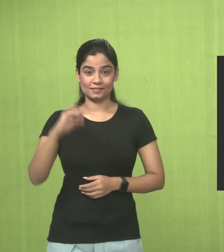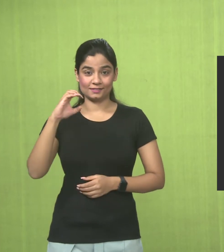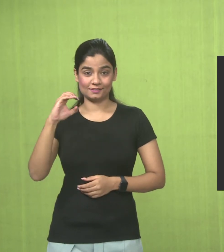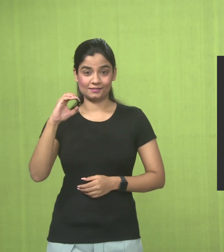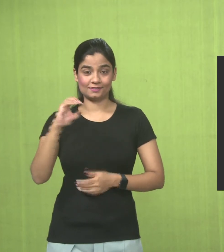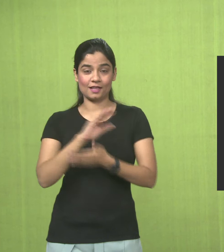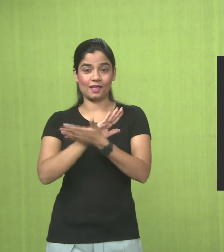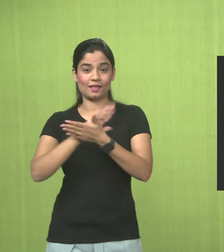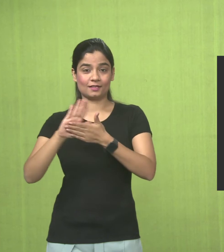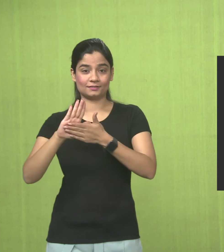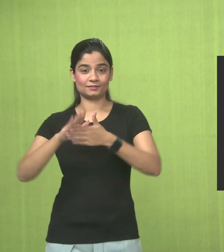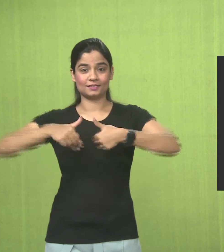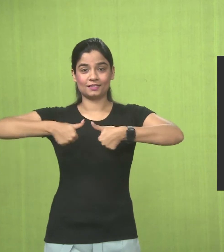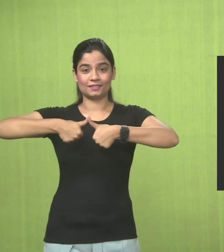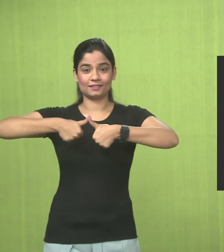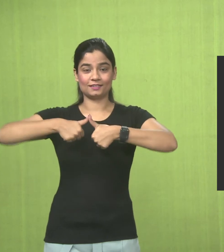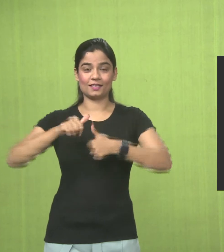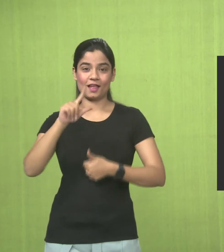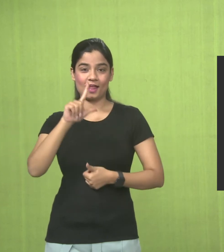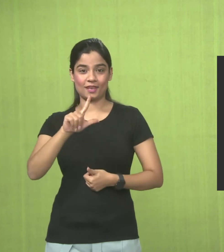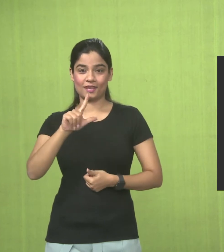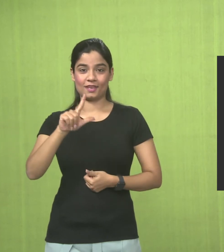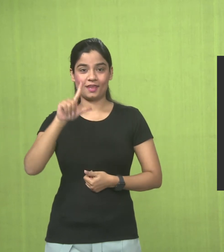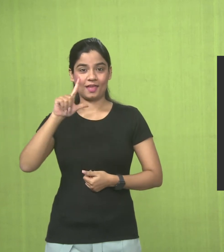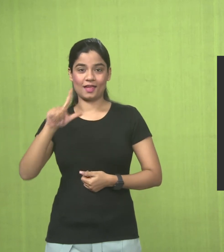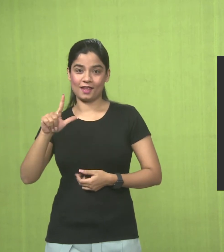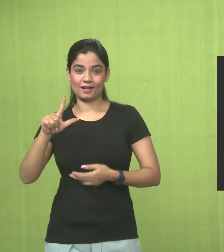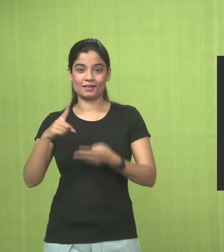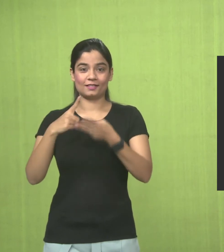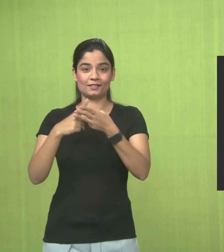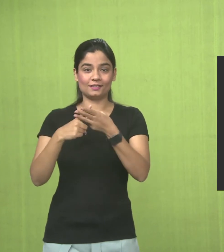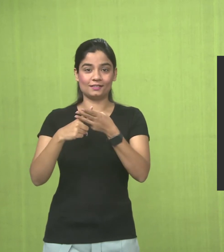Challenge. To call someone to participate in a competitive situation.